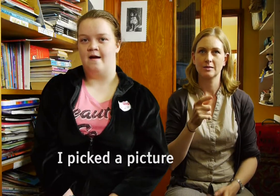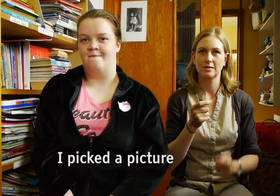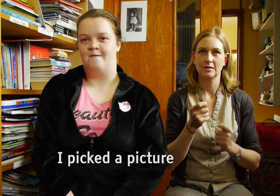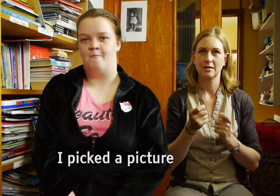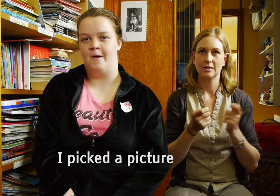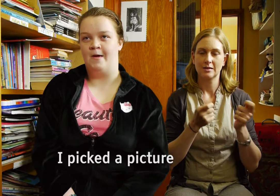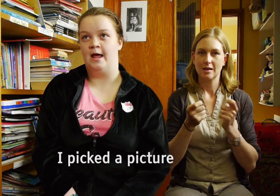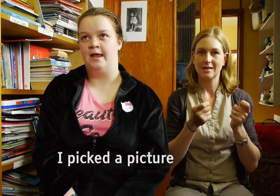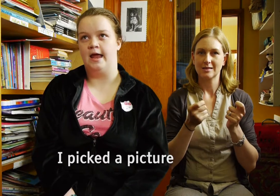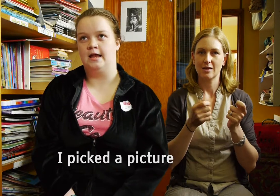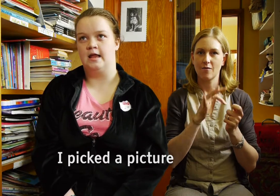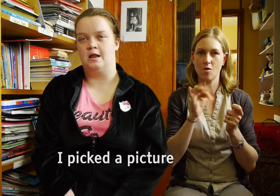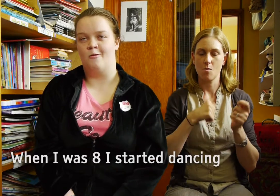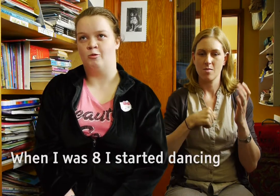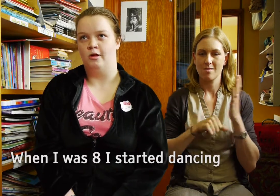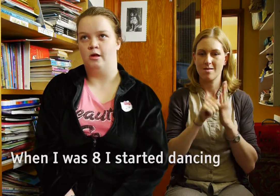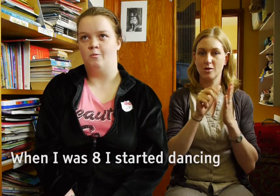I found one when I ate it.